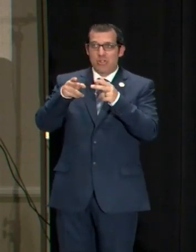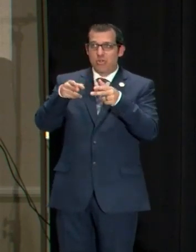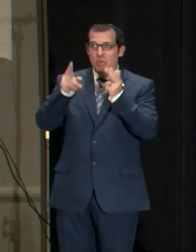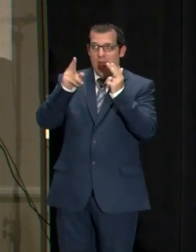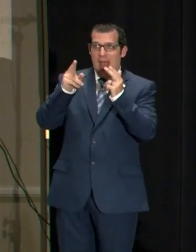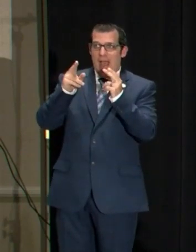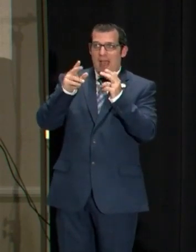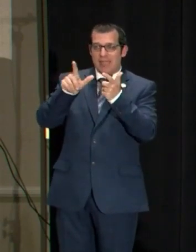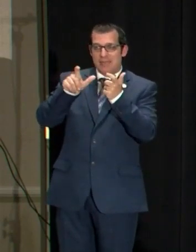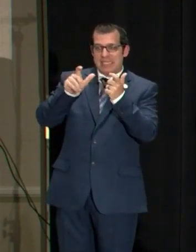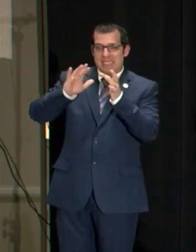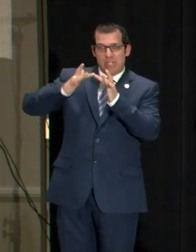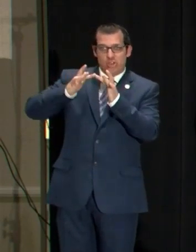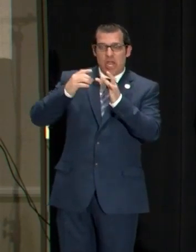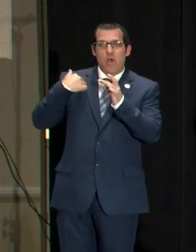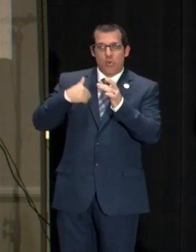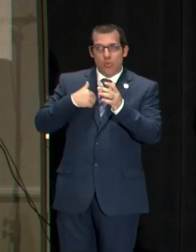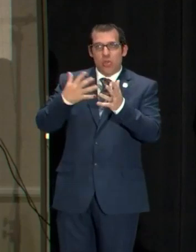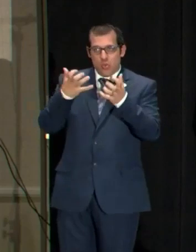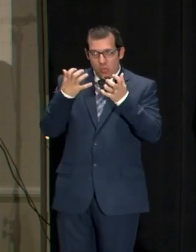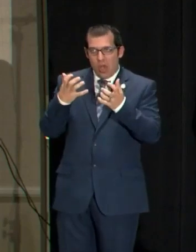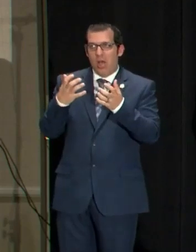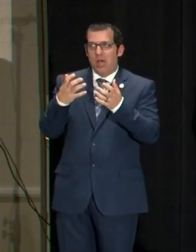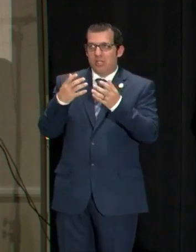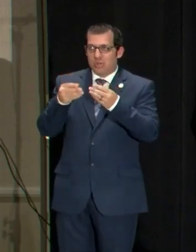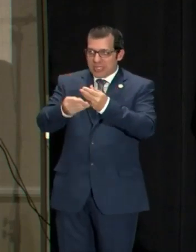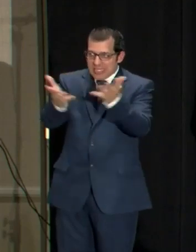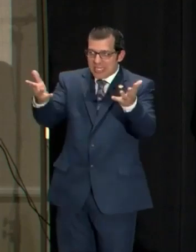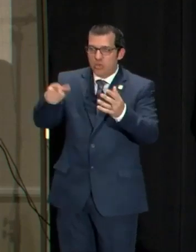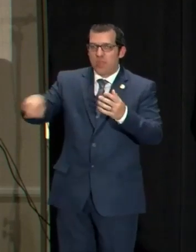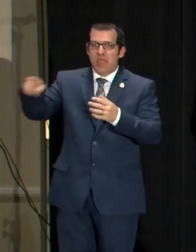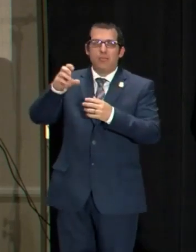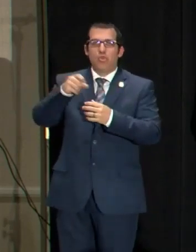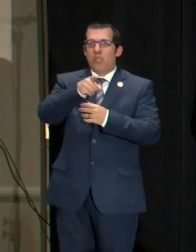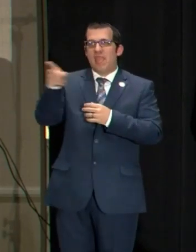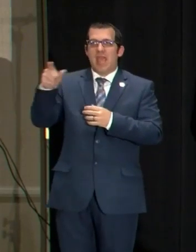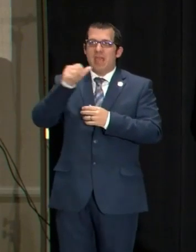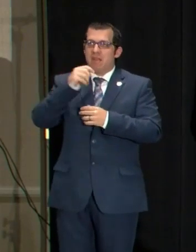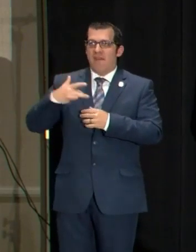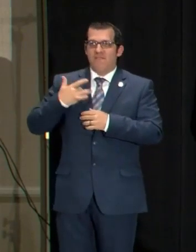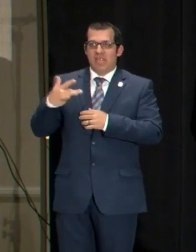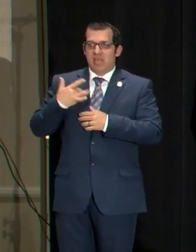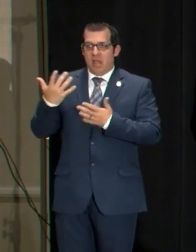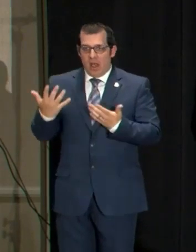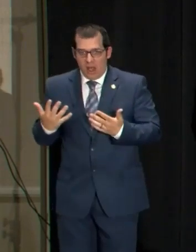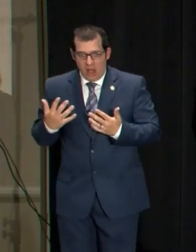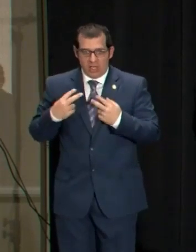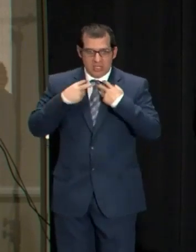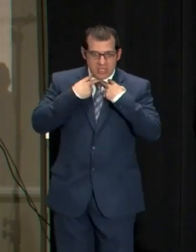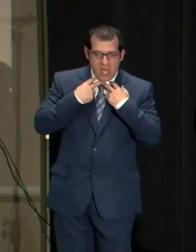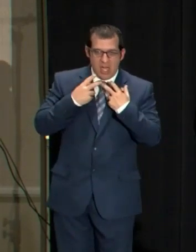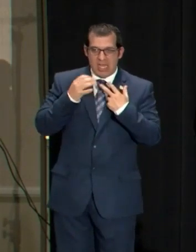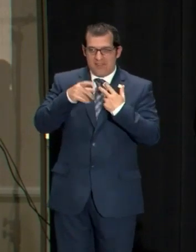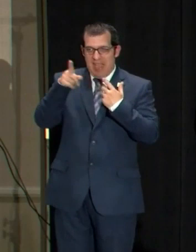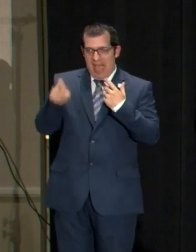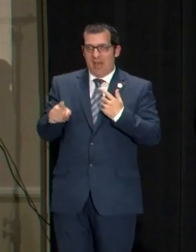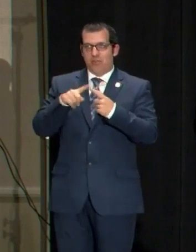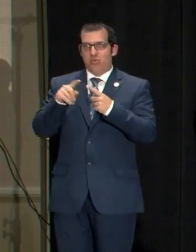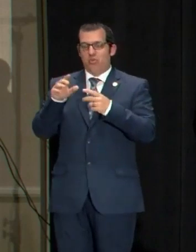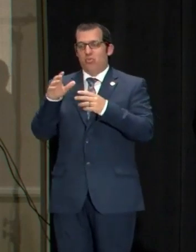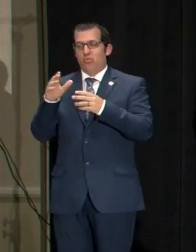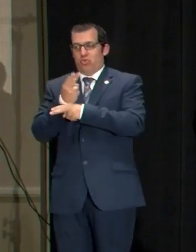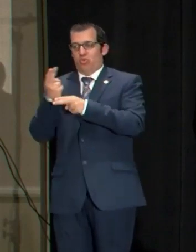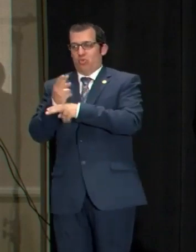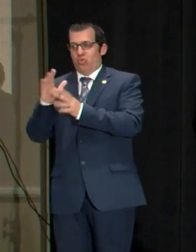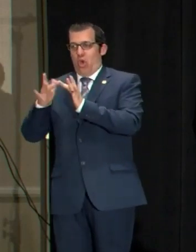rural broadband. And we want to be able to get that to them so they're not hampered if you have to blend in some online